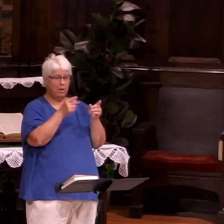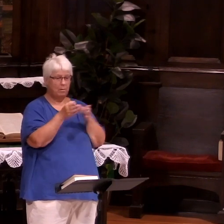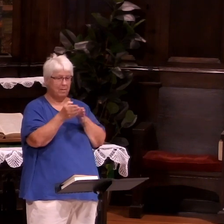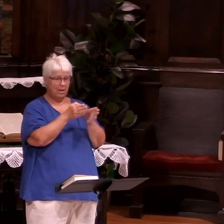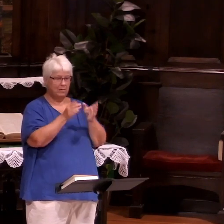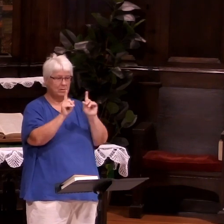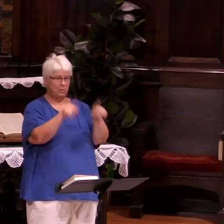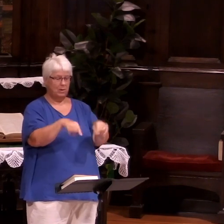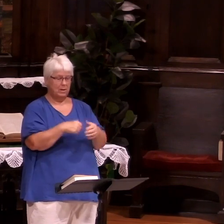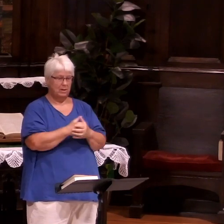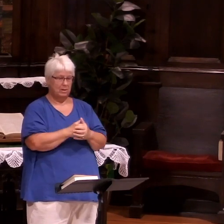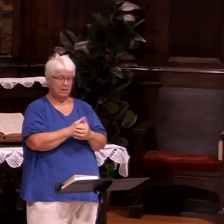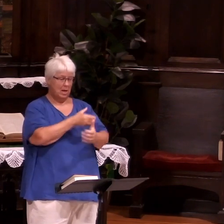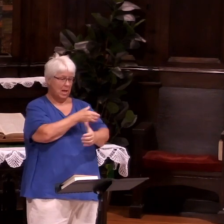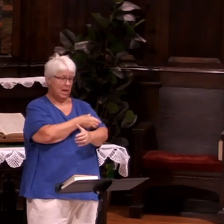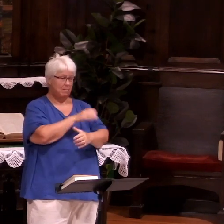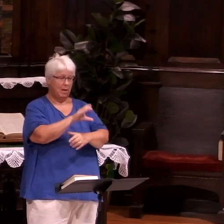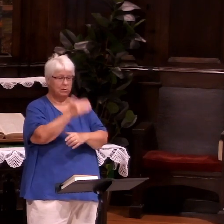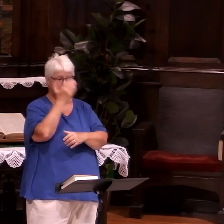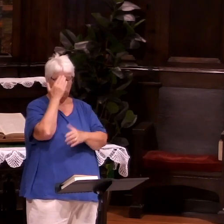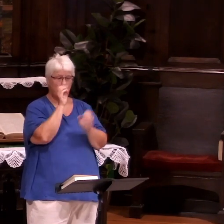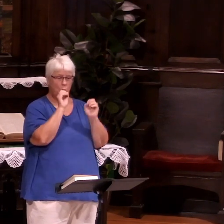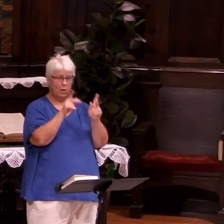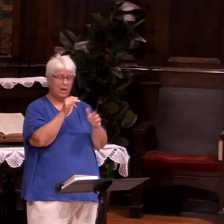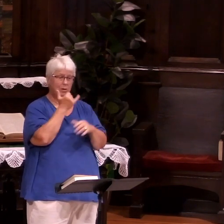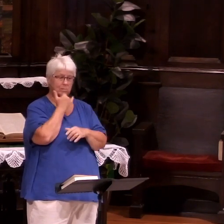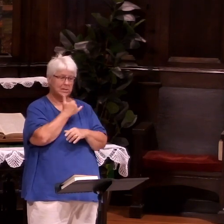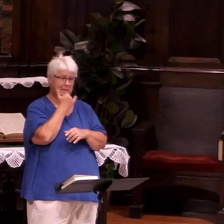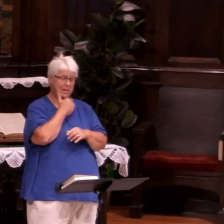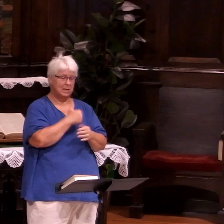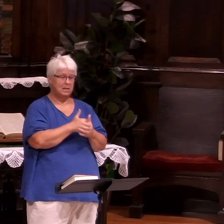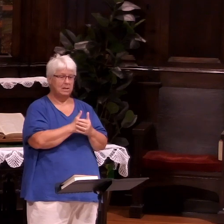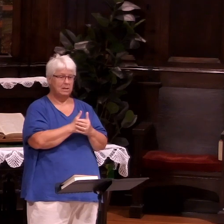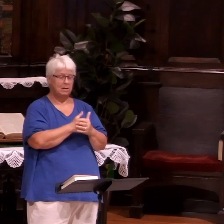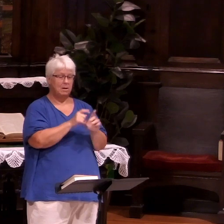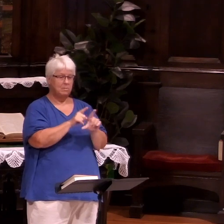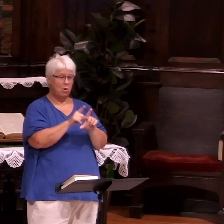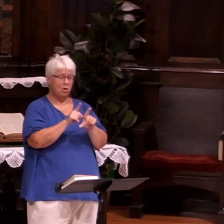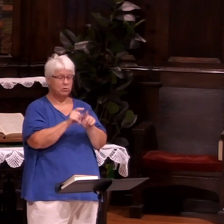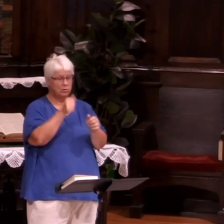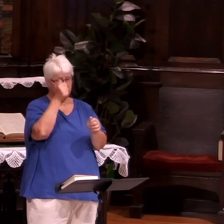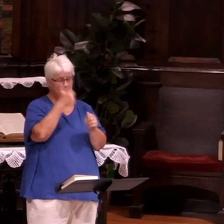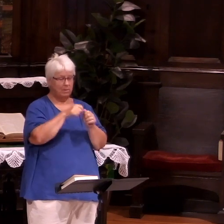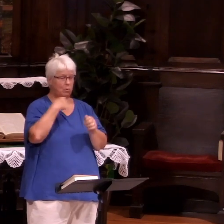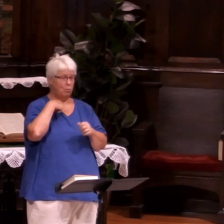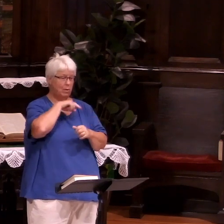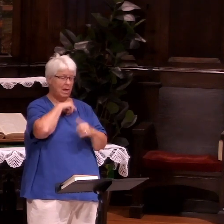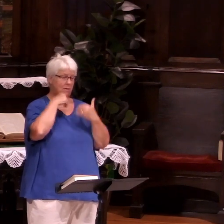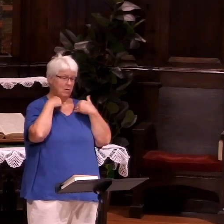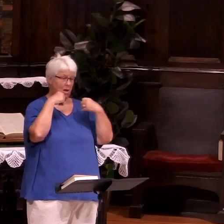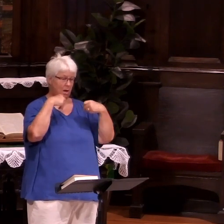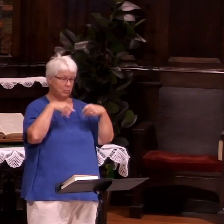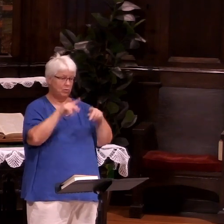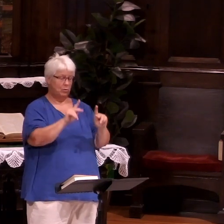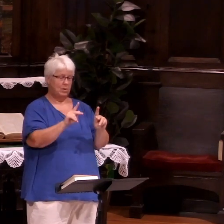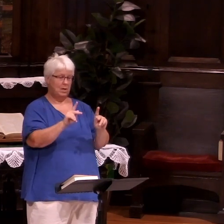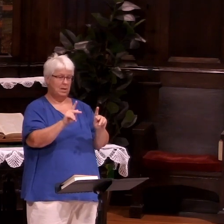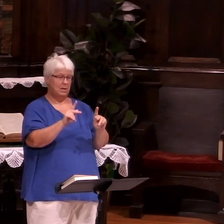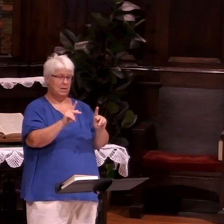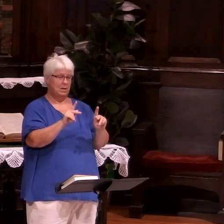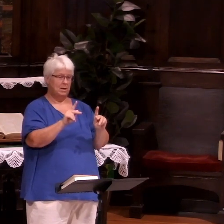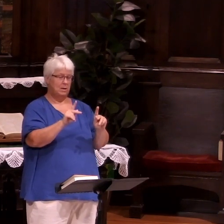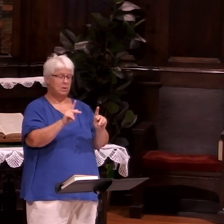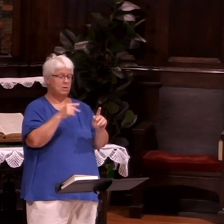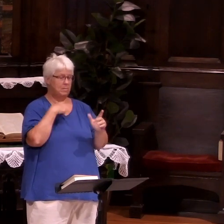heading. Empower us to know it's okay to miss things, but also to remember that we have the opportunity to